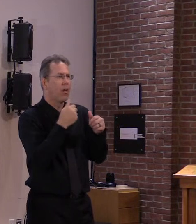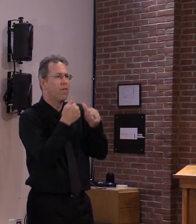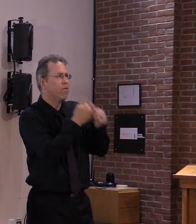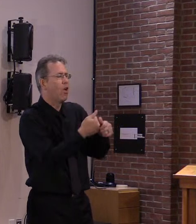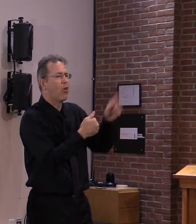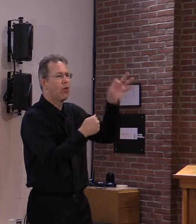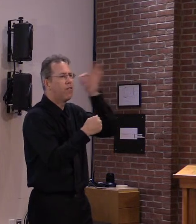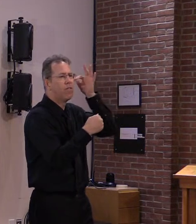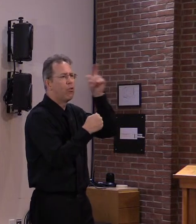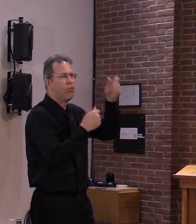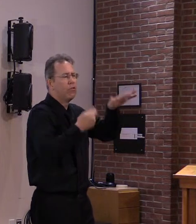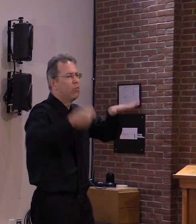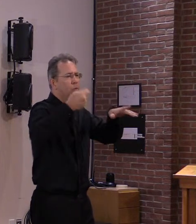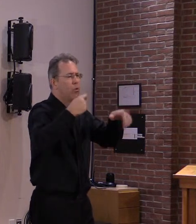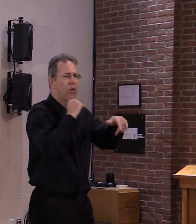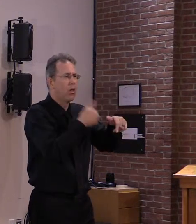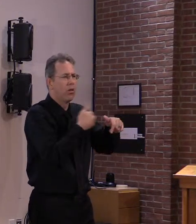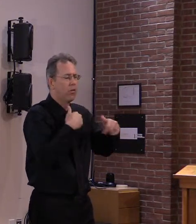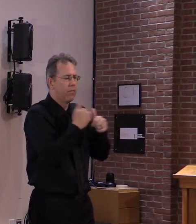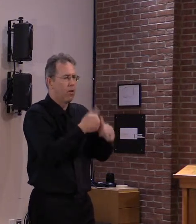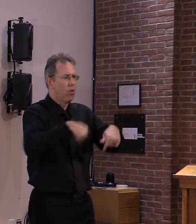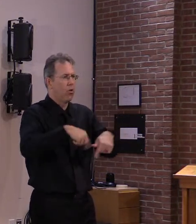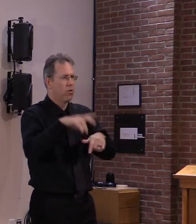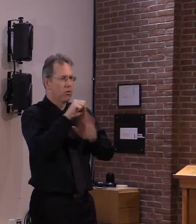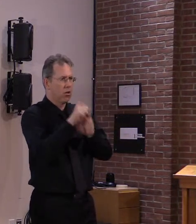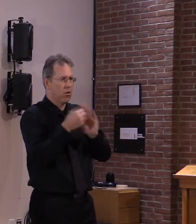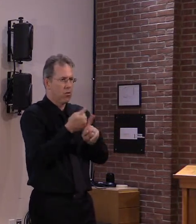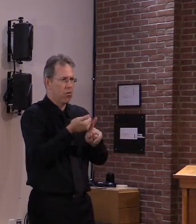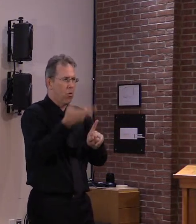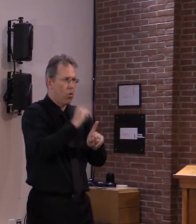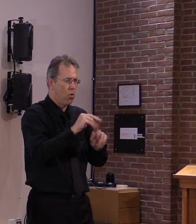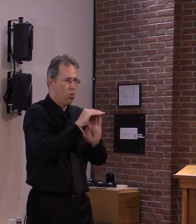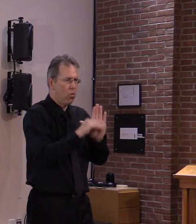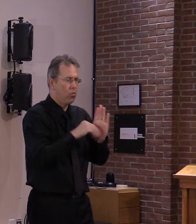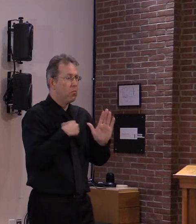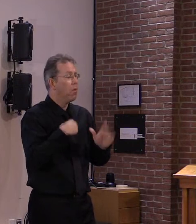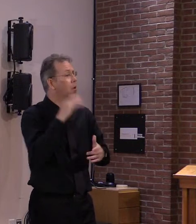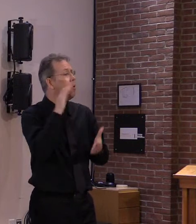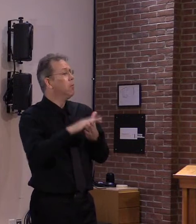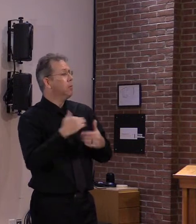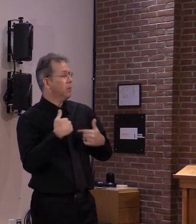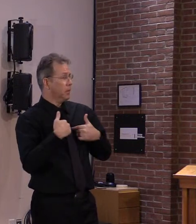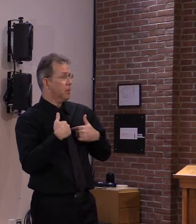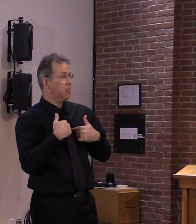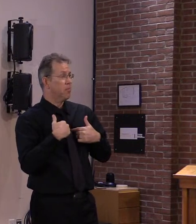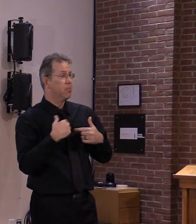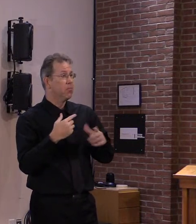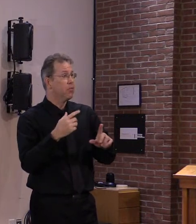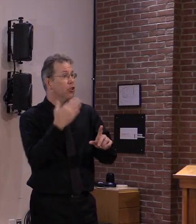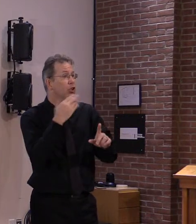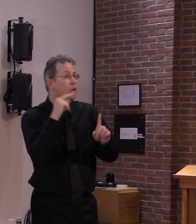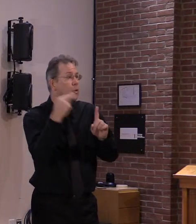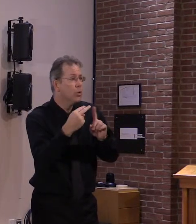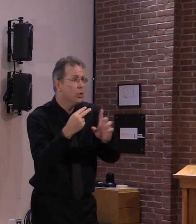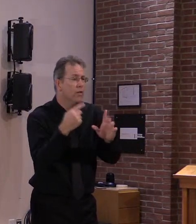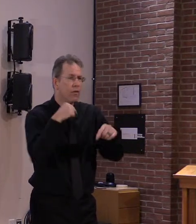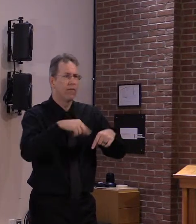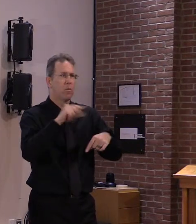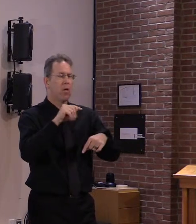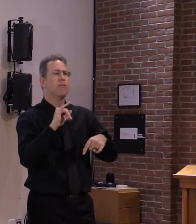even more further than weekly. So we are testing staff